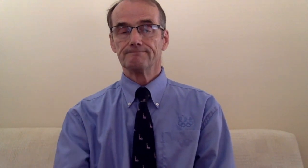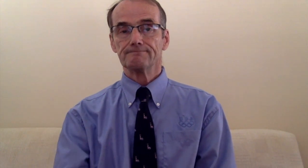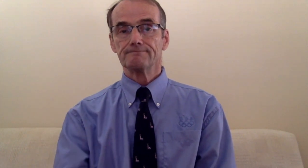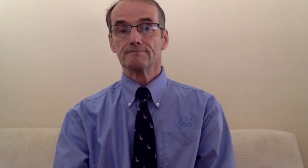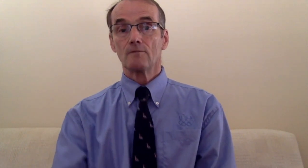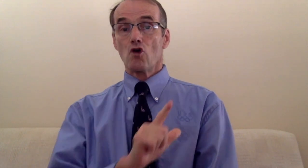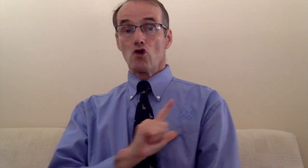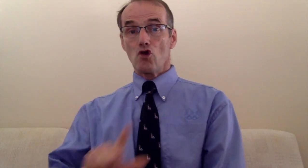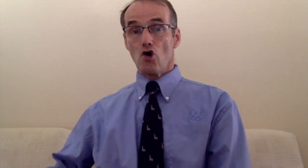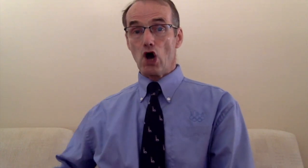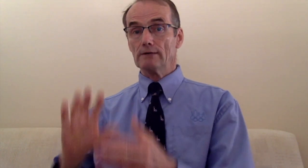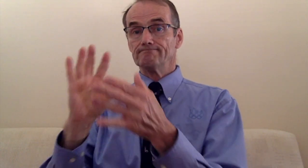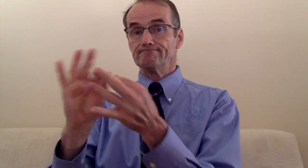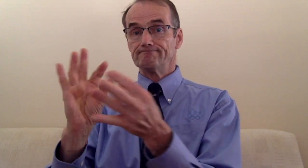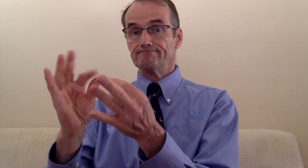Isaiah.